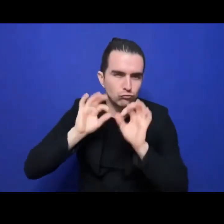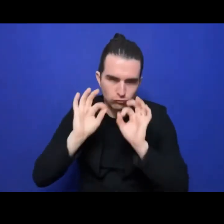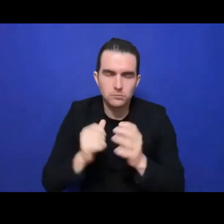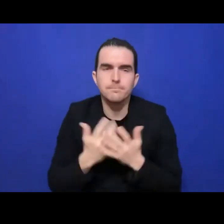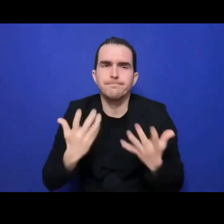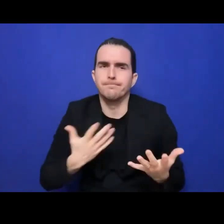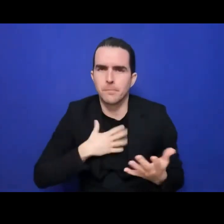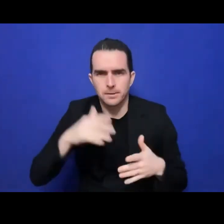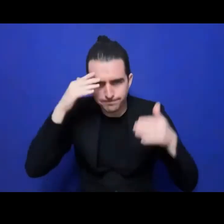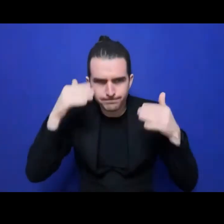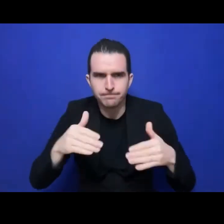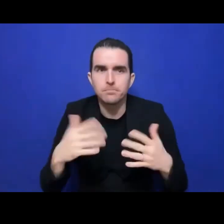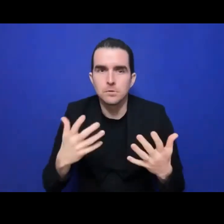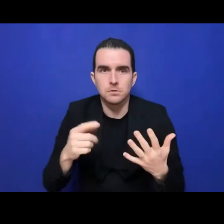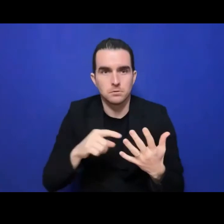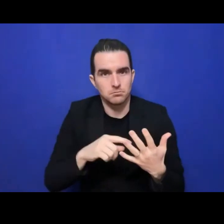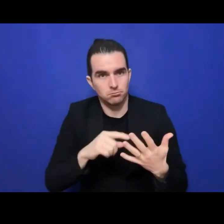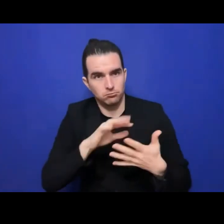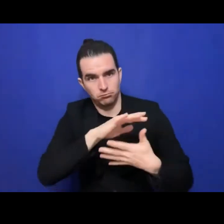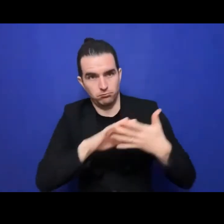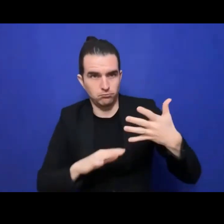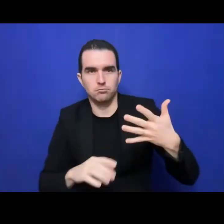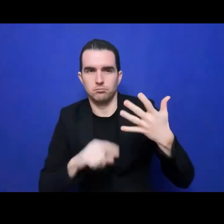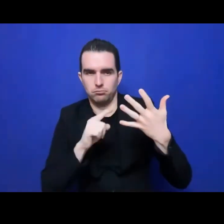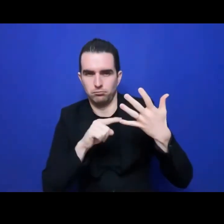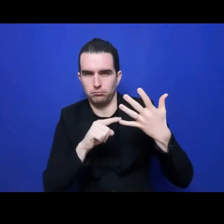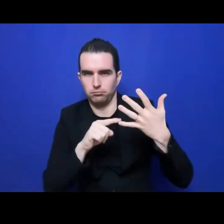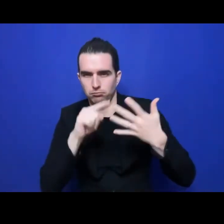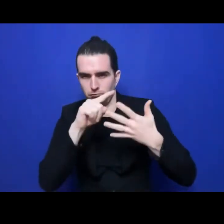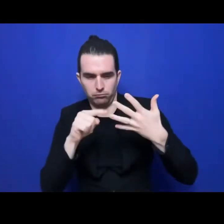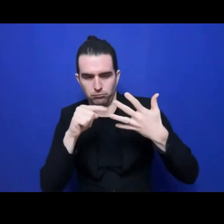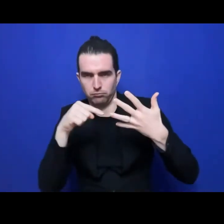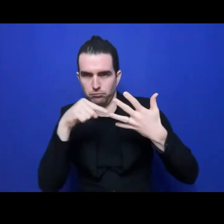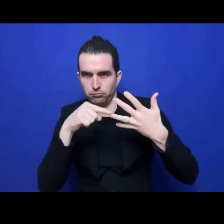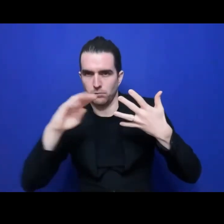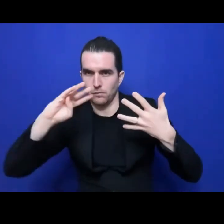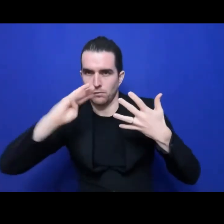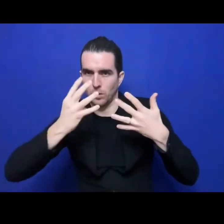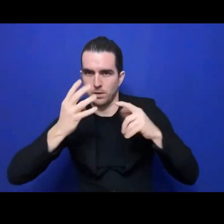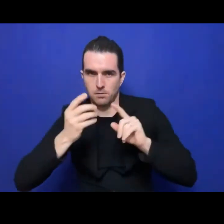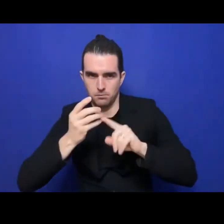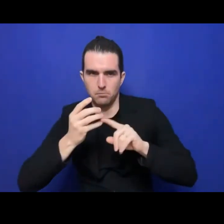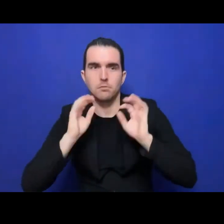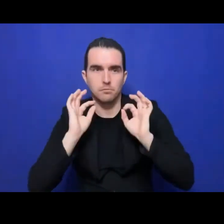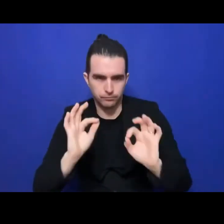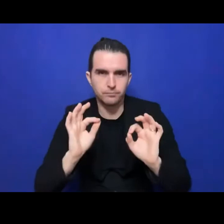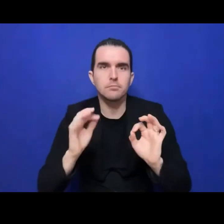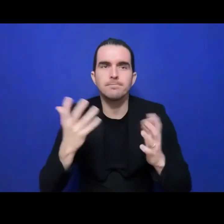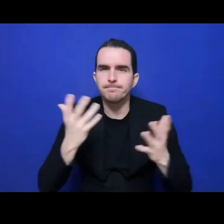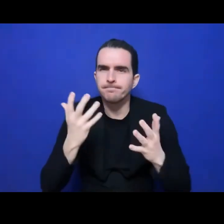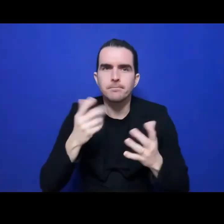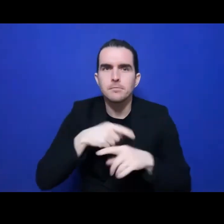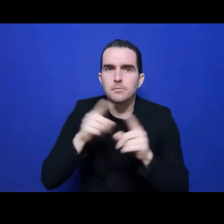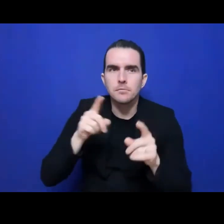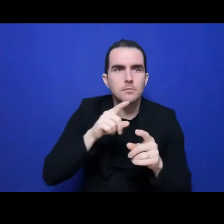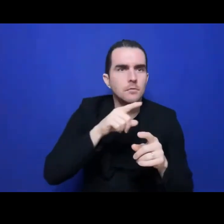engage in government planning, implementation, and review processes and what we can do about it.